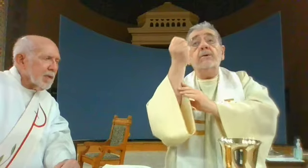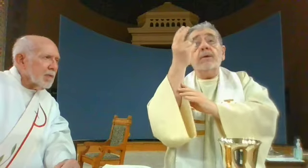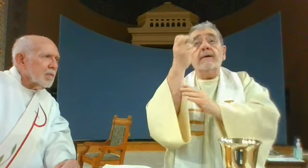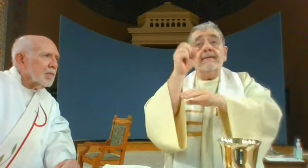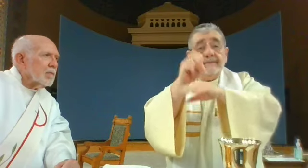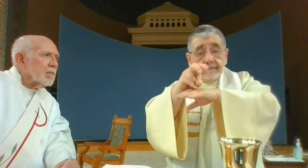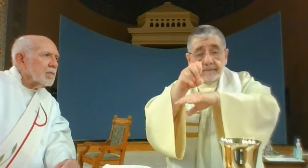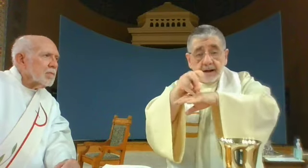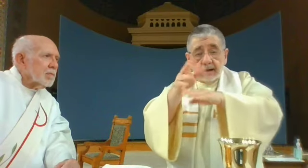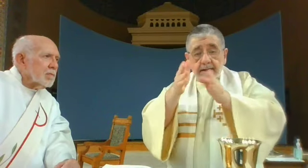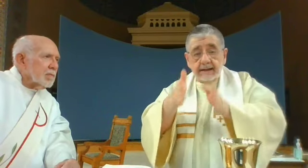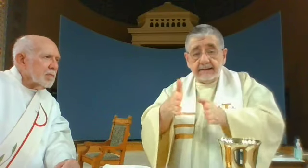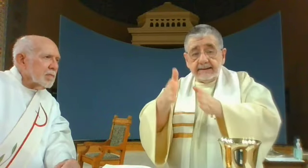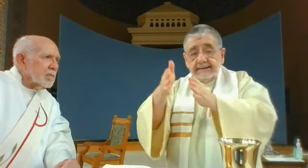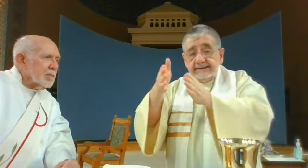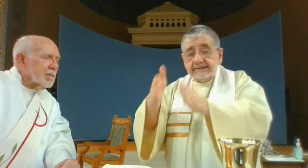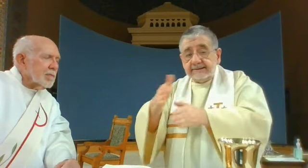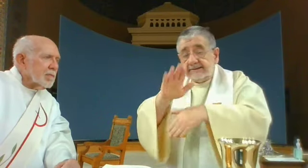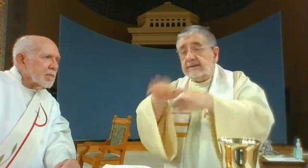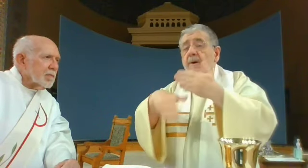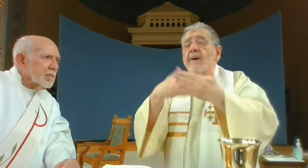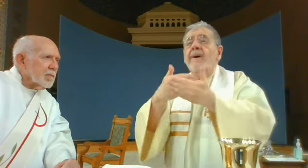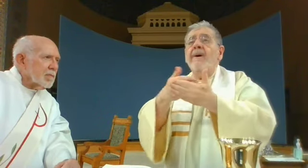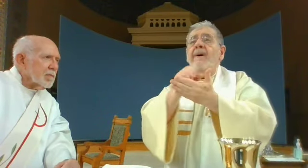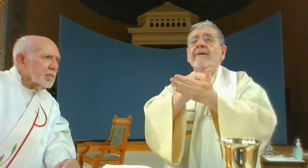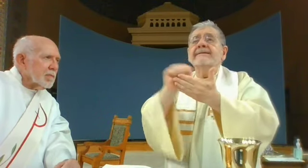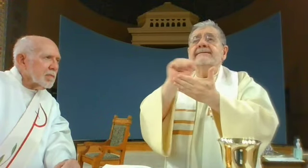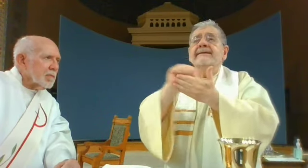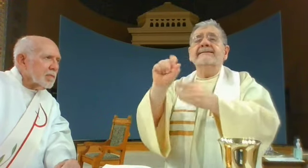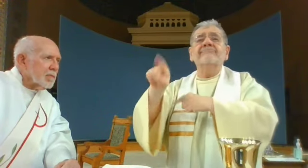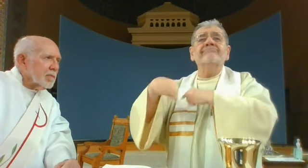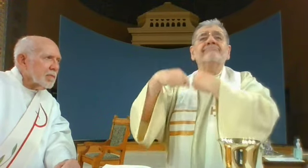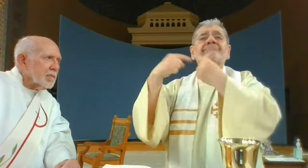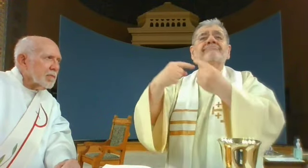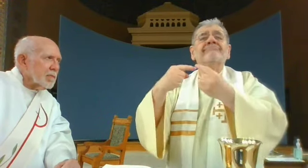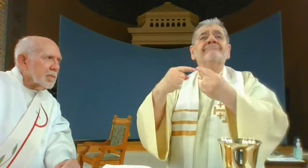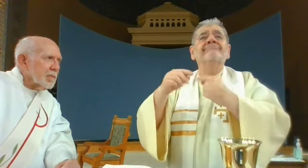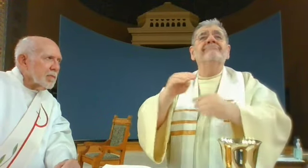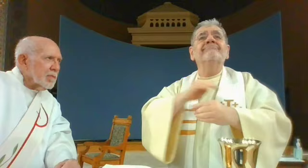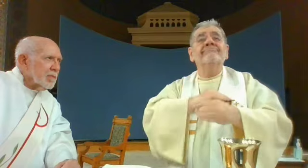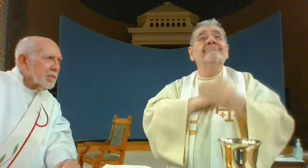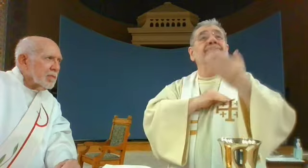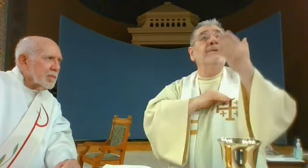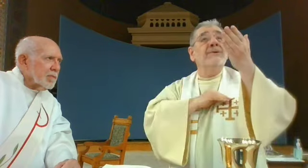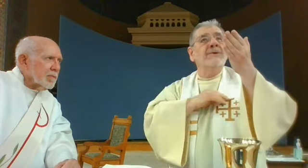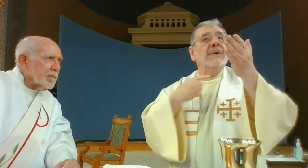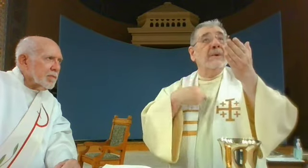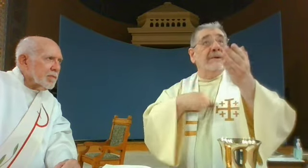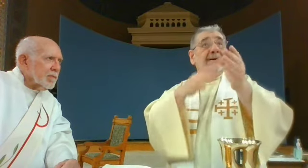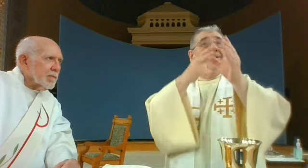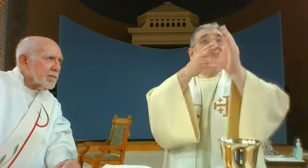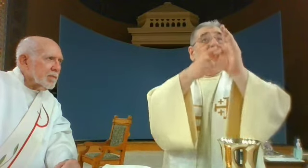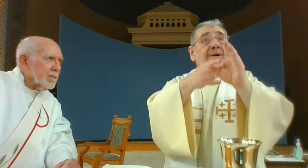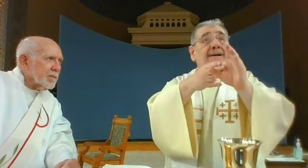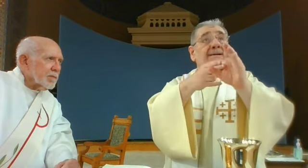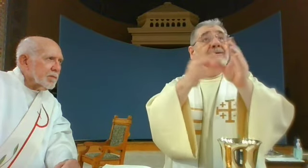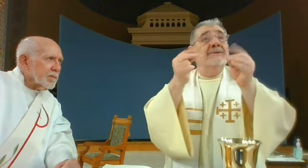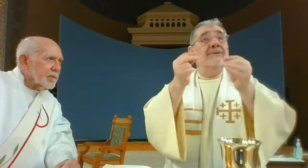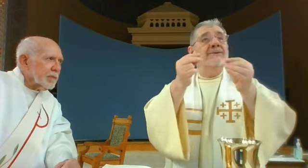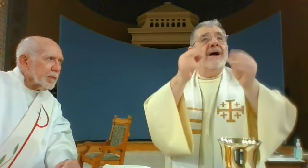with the apostles and the saints who have pleased you throughout the ages, that we may merit to be co-heirs to